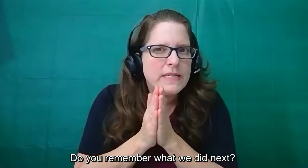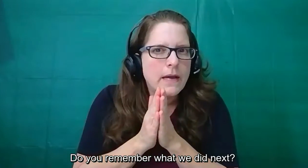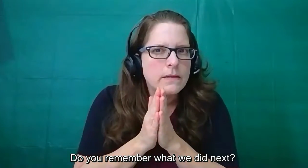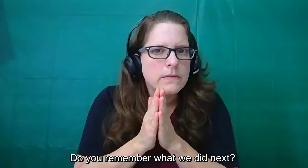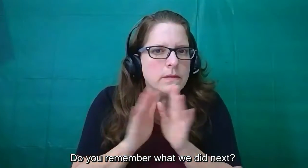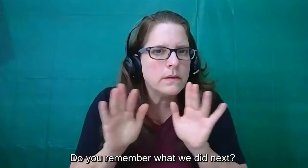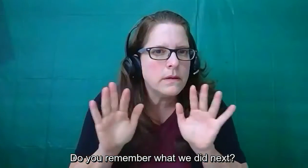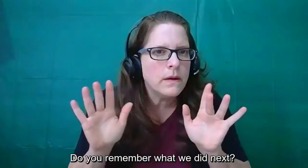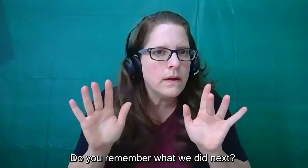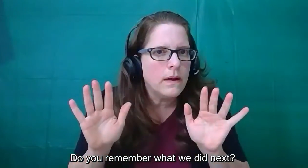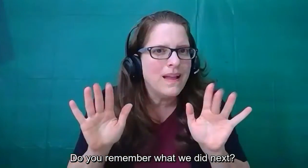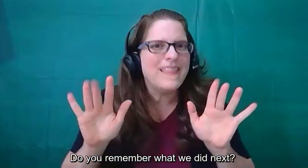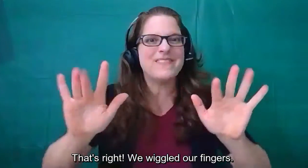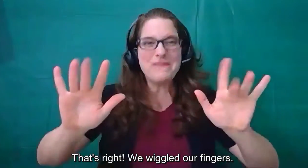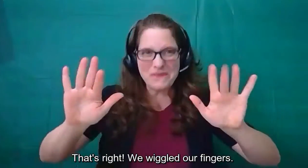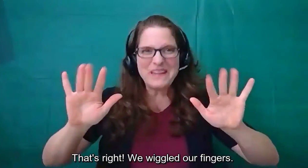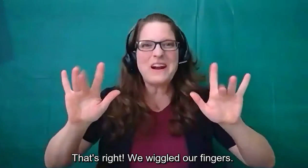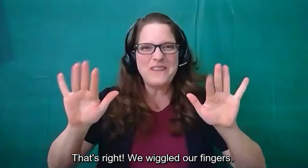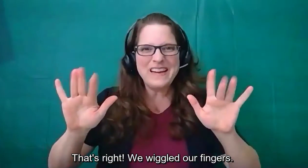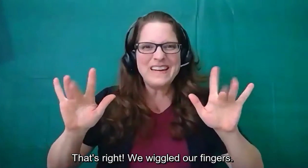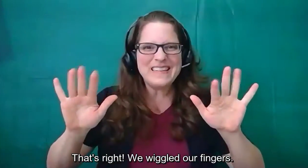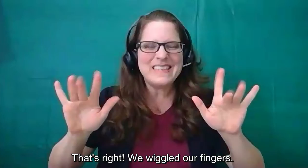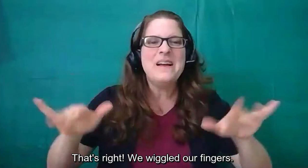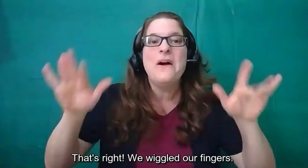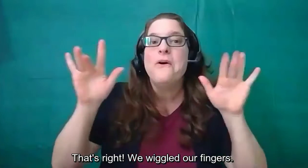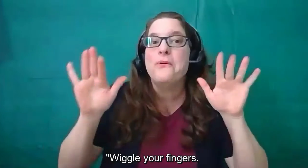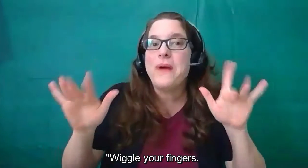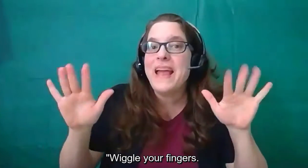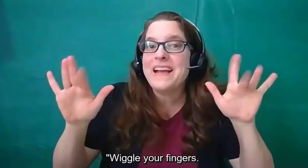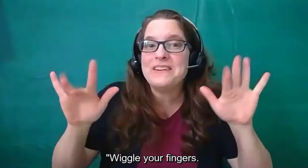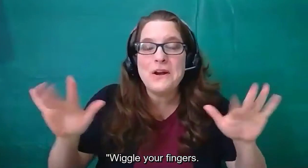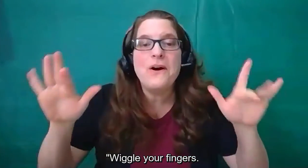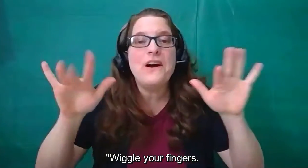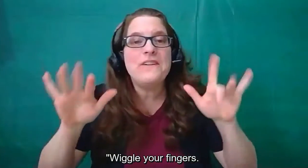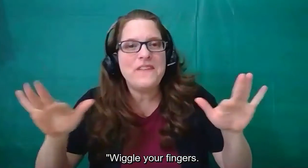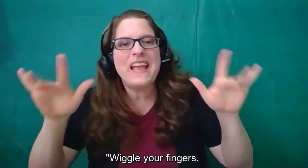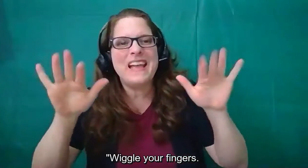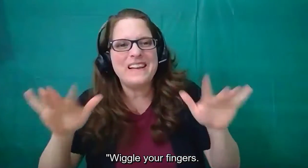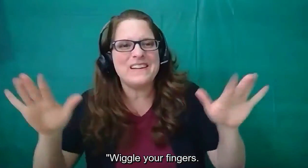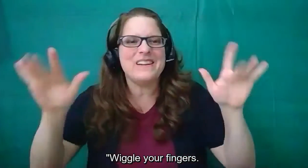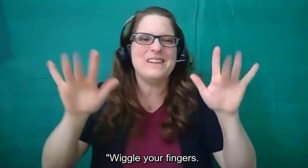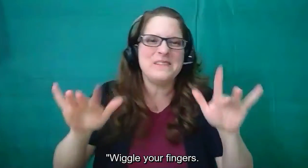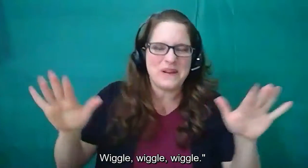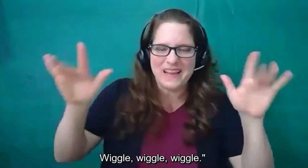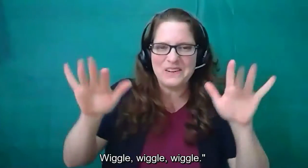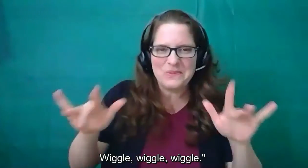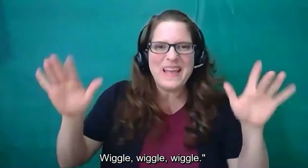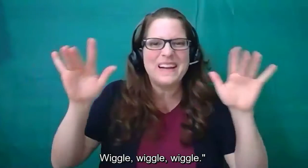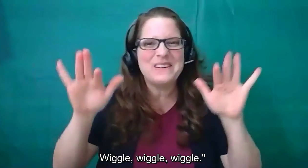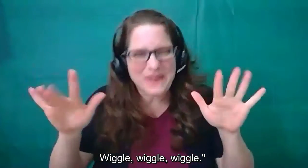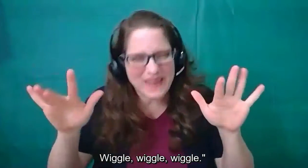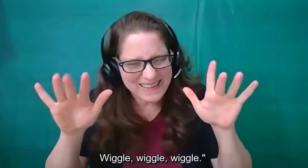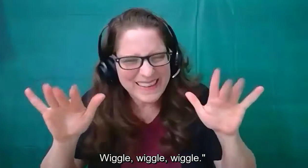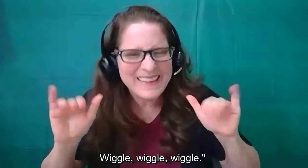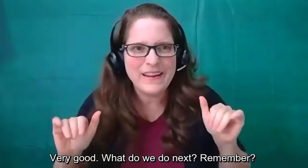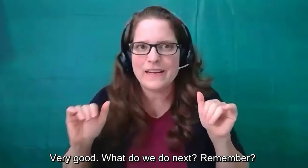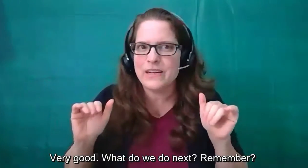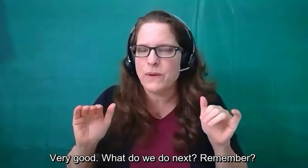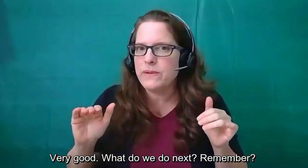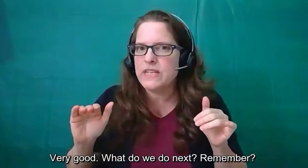next? That's right, we wiggled our fingers. Wiggle your fingers. Wiggle, wiggle, wiggle. Very good. What did we do